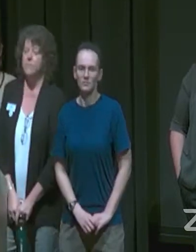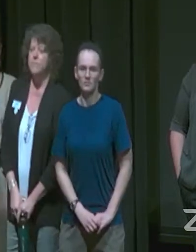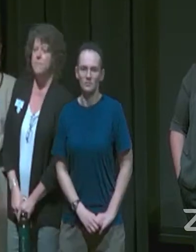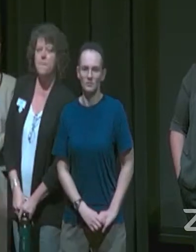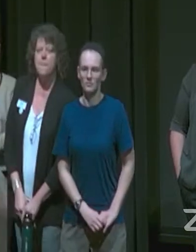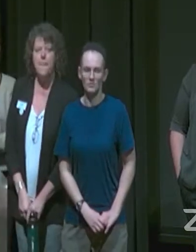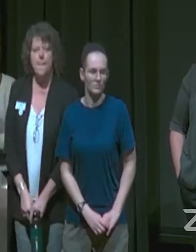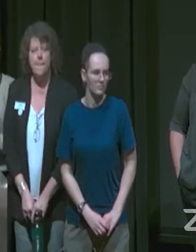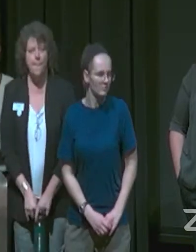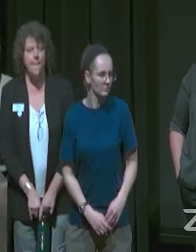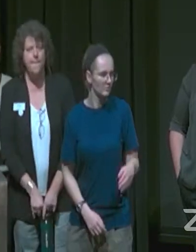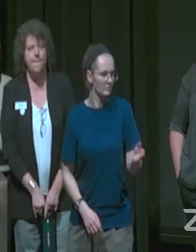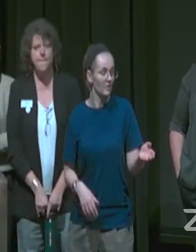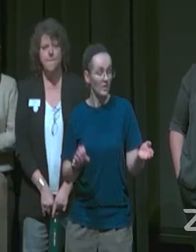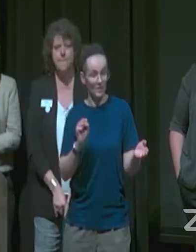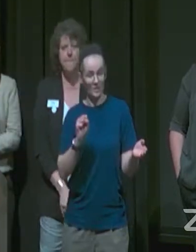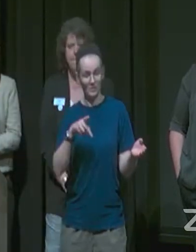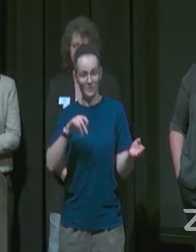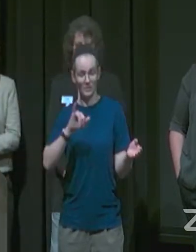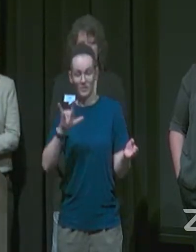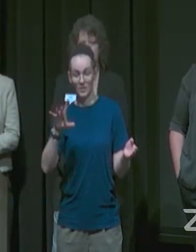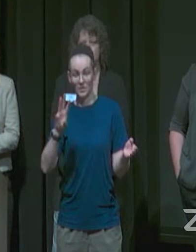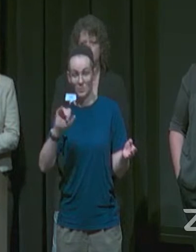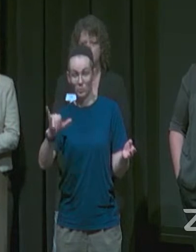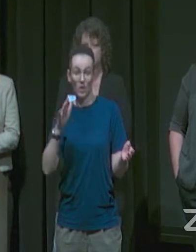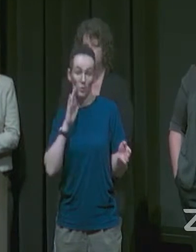Will the spillway be removed also?